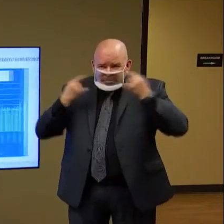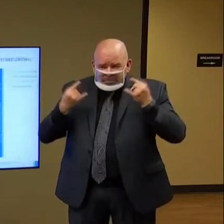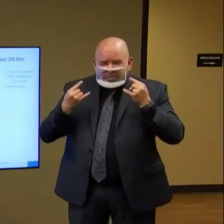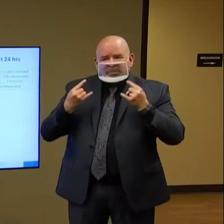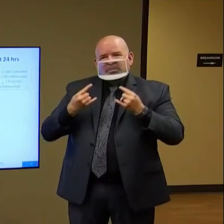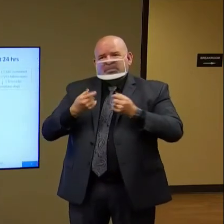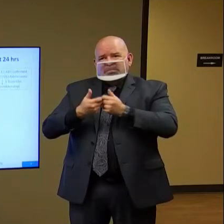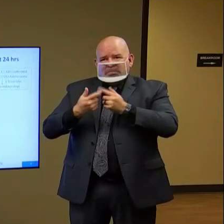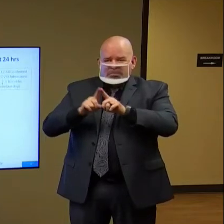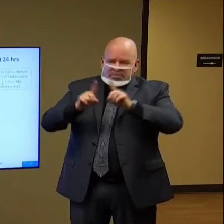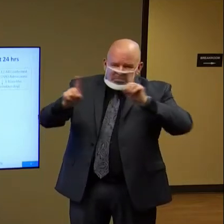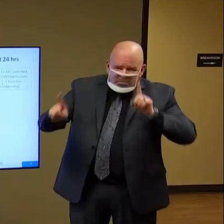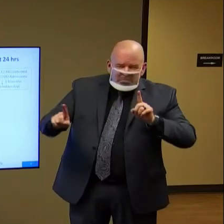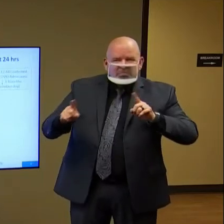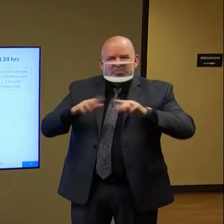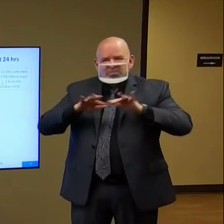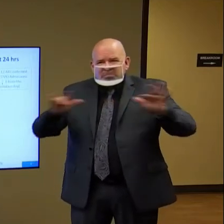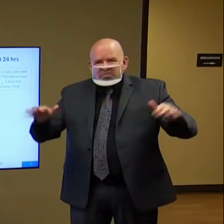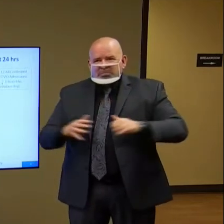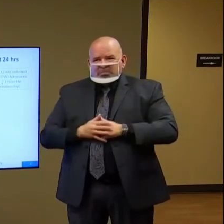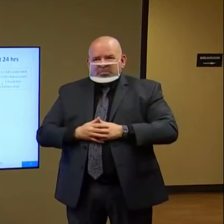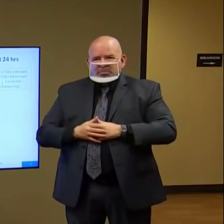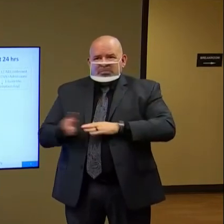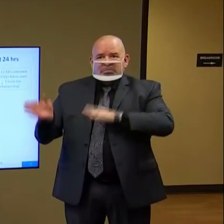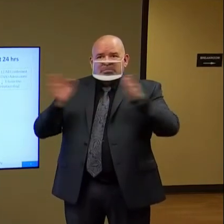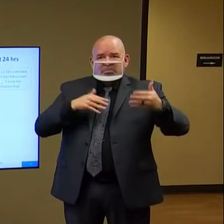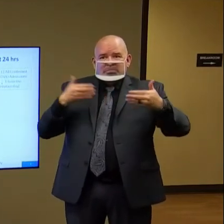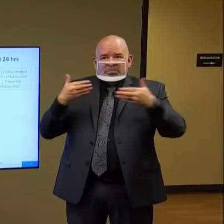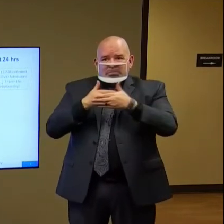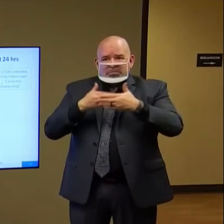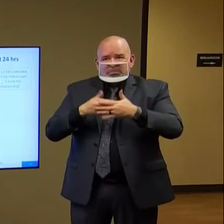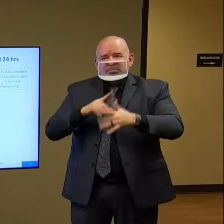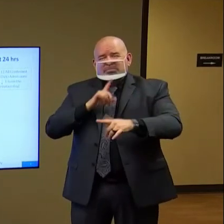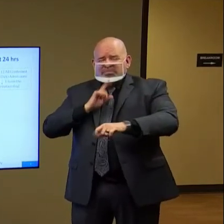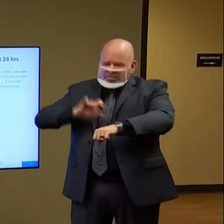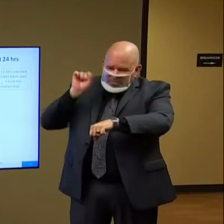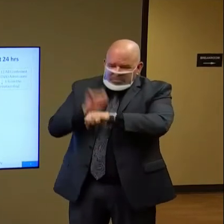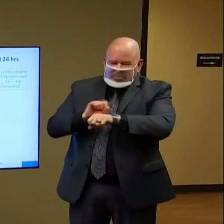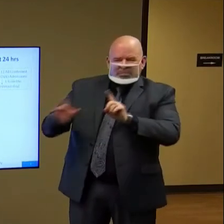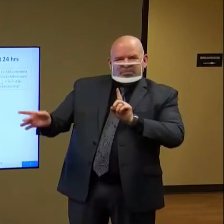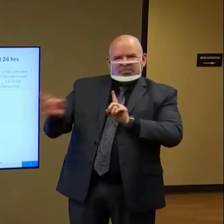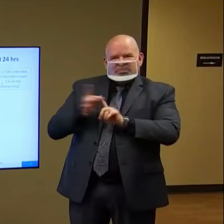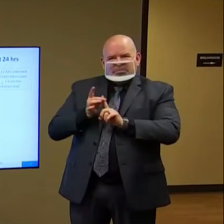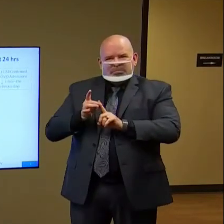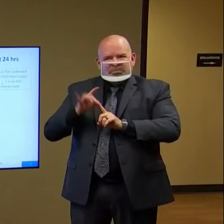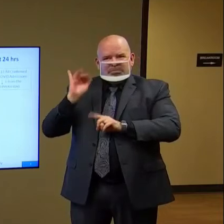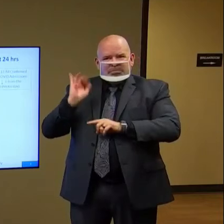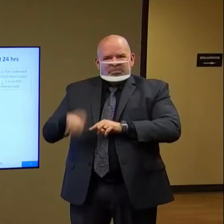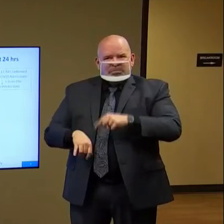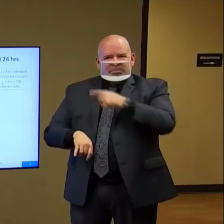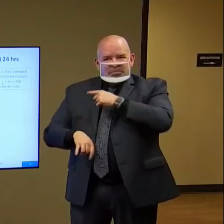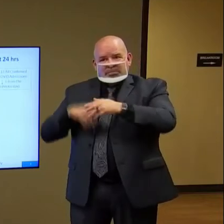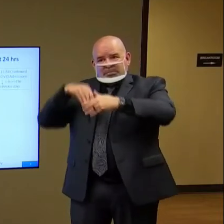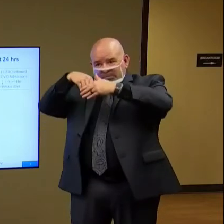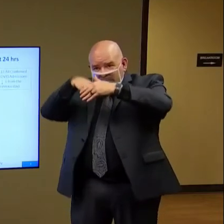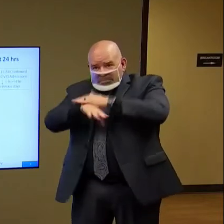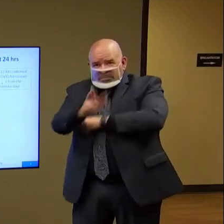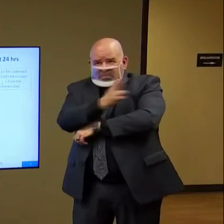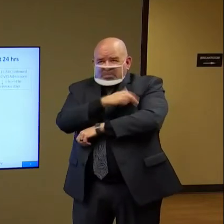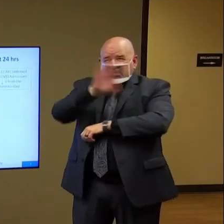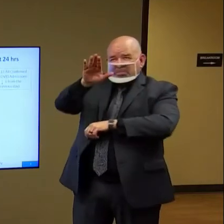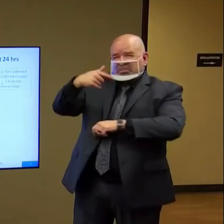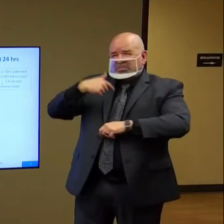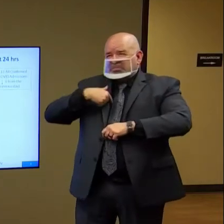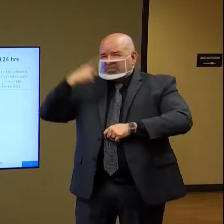slide is, these are the confirmed admissions in the prior 24 hours. And again, this is one that you can